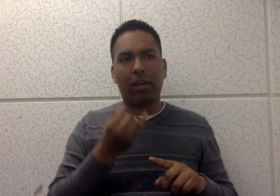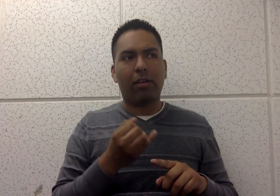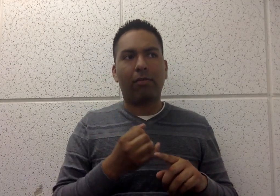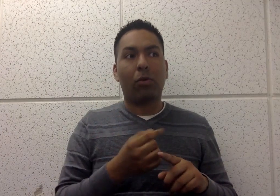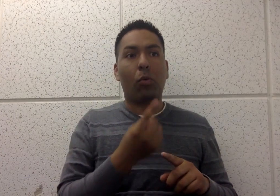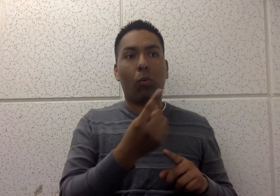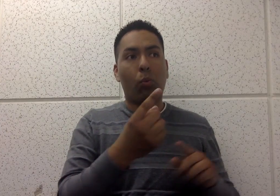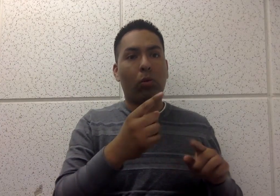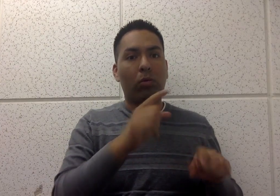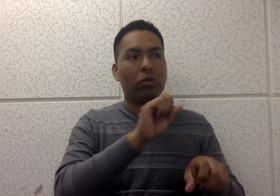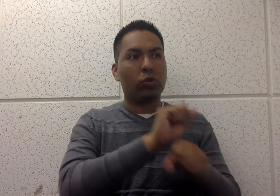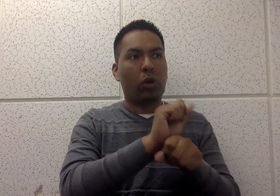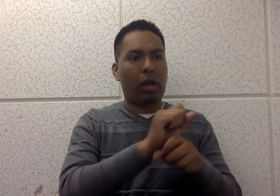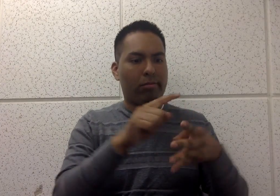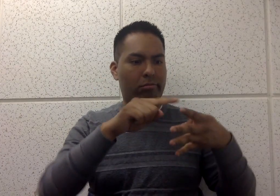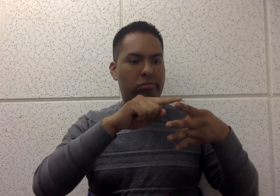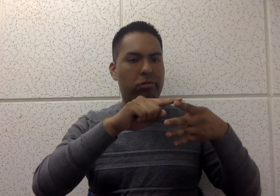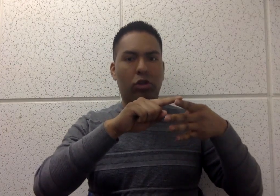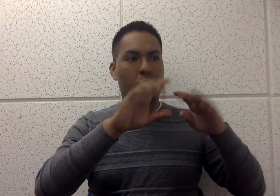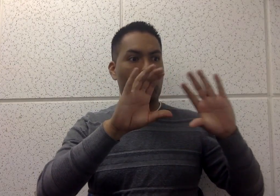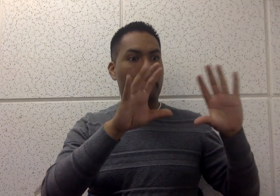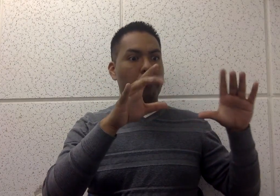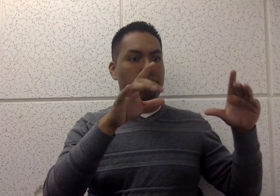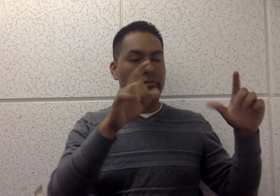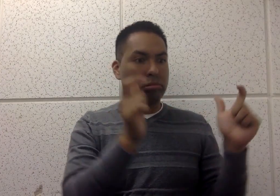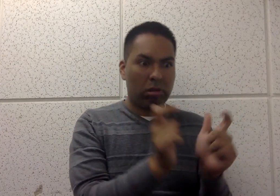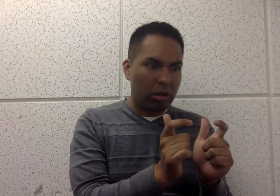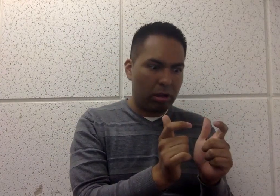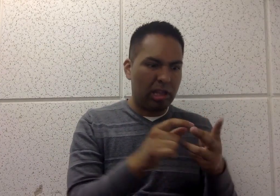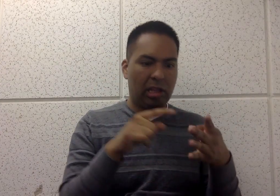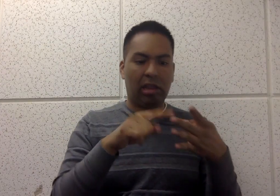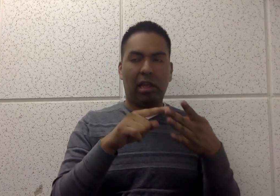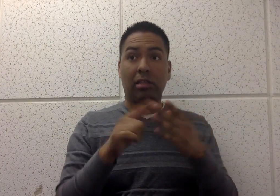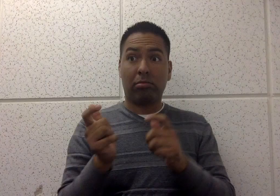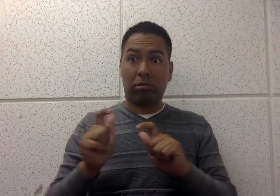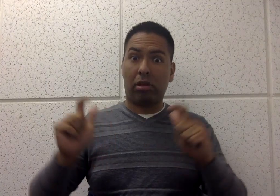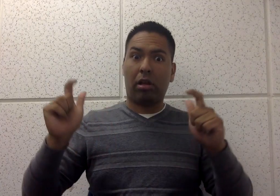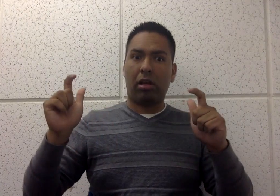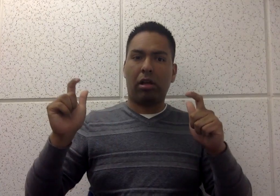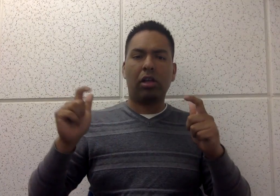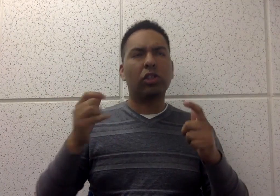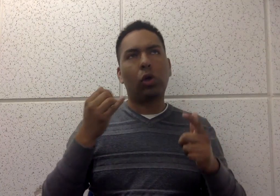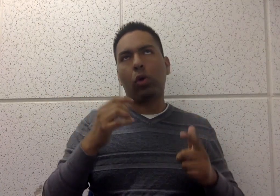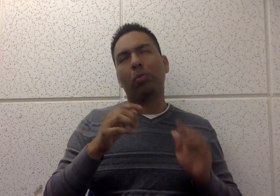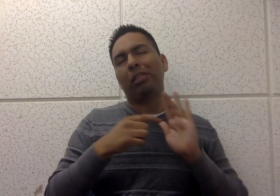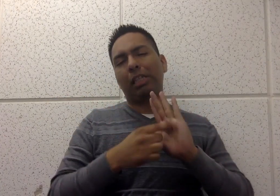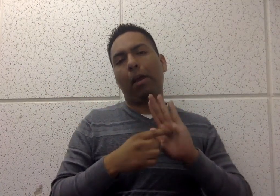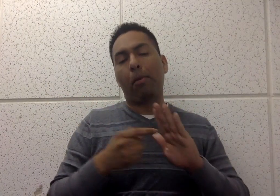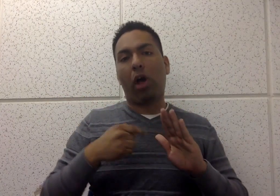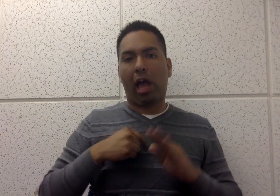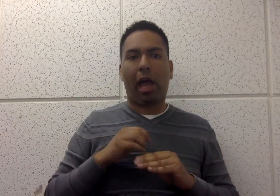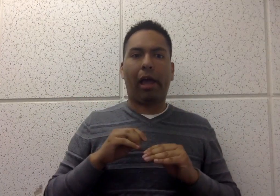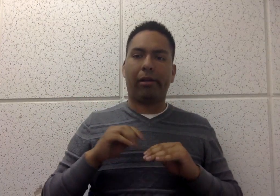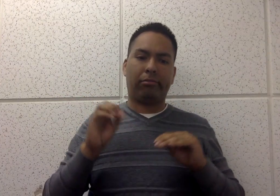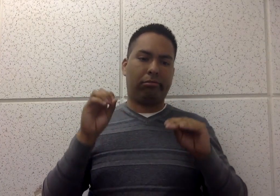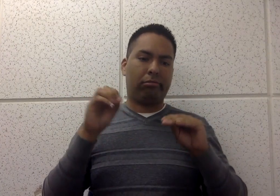it changes the numbers performing another. So for example, if I make a mess that the nest maintenance workers have to clean up, then I see fewer ants out foraging. And